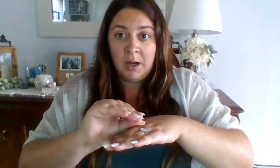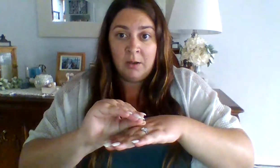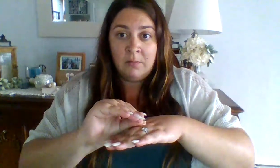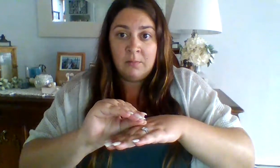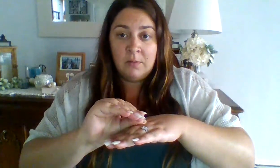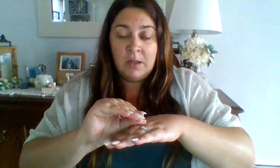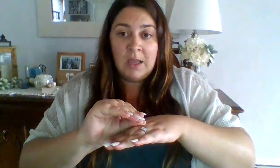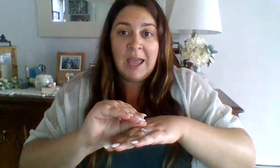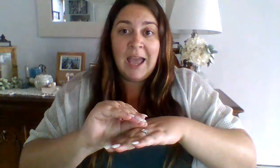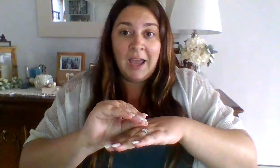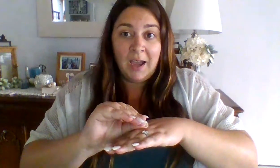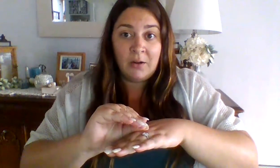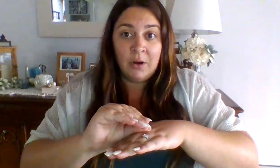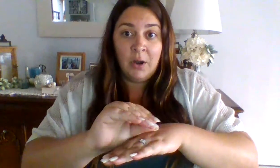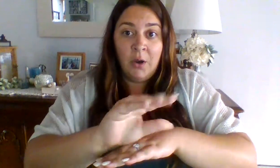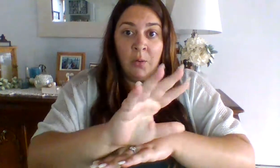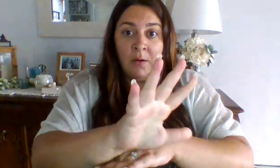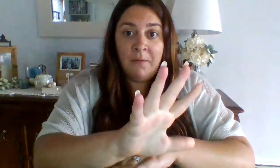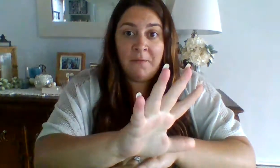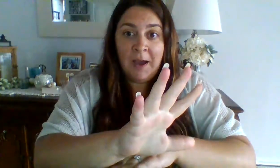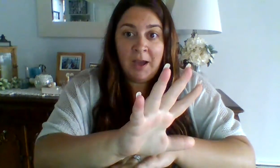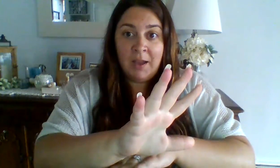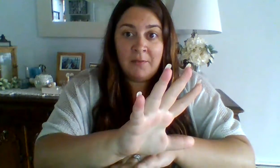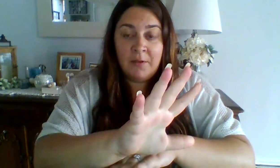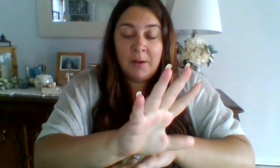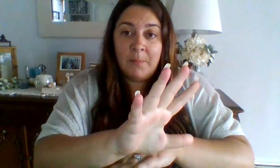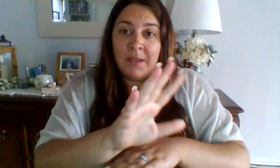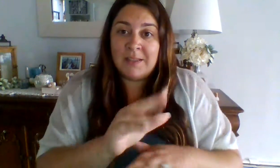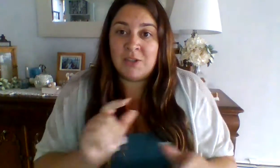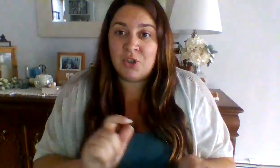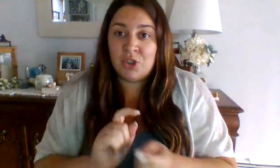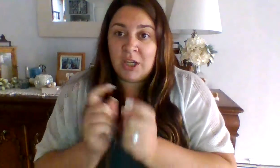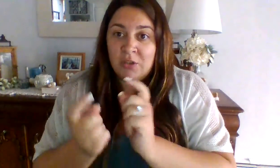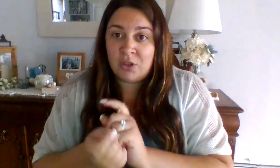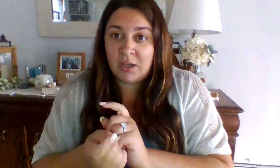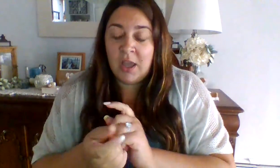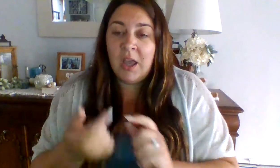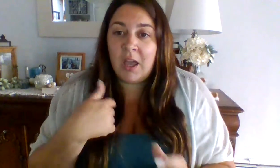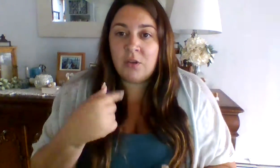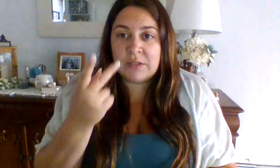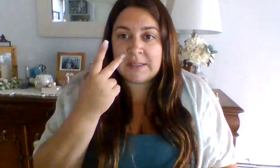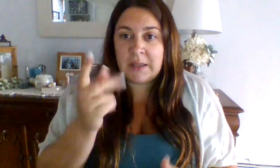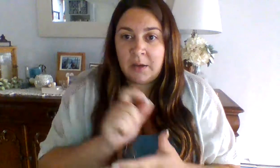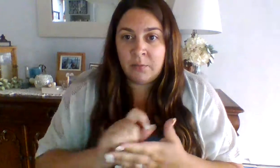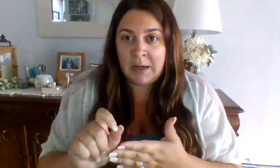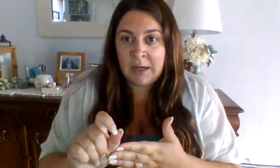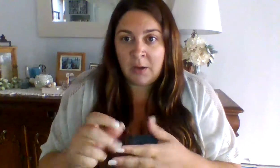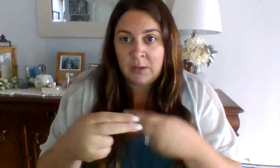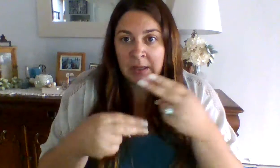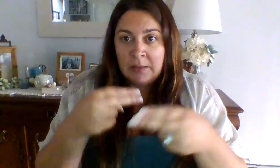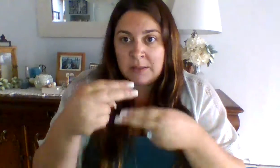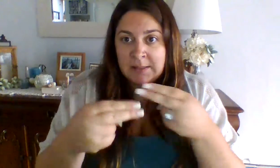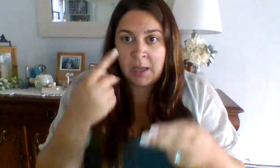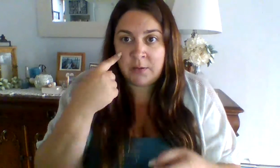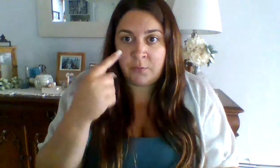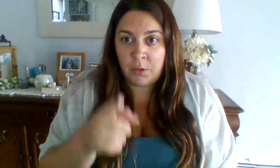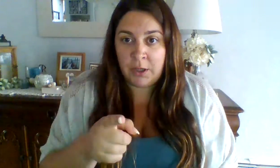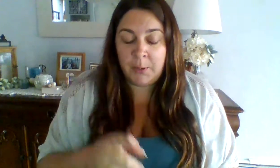5/motto, arrow 5, because it's changing. And you'll see that written out in the slides for you.